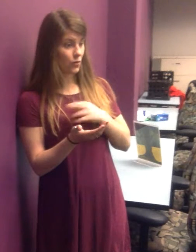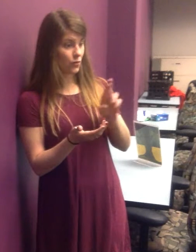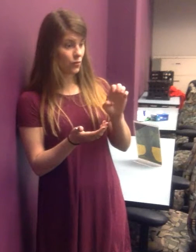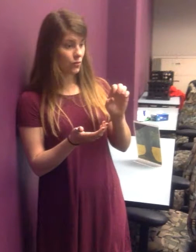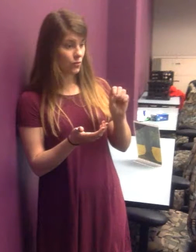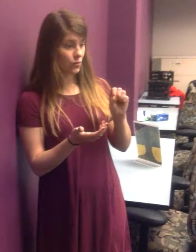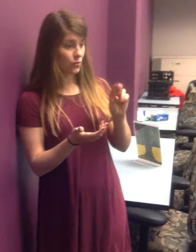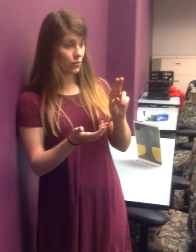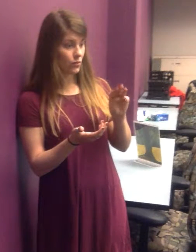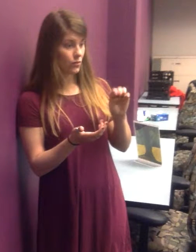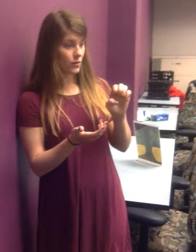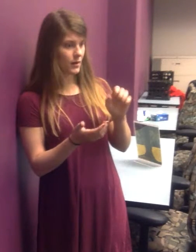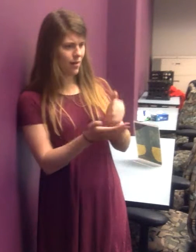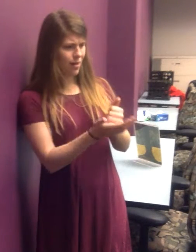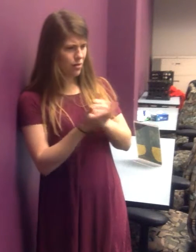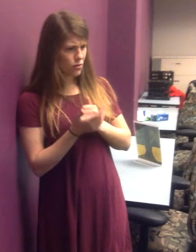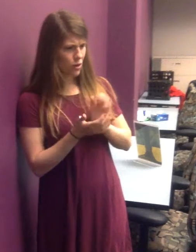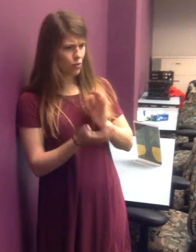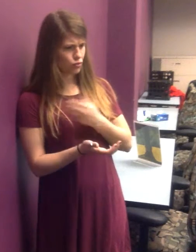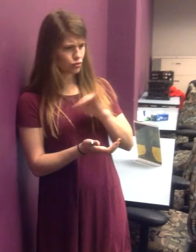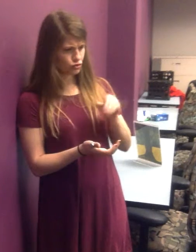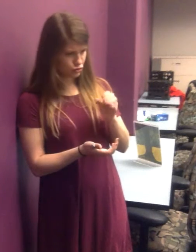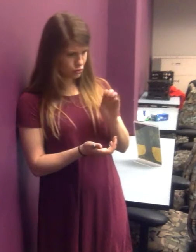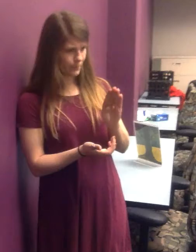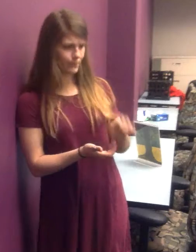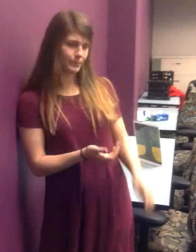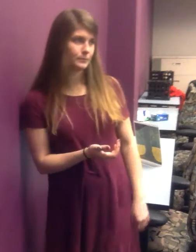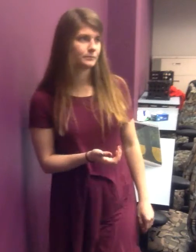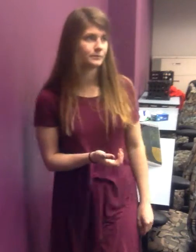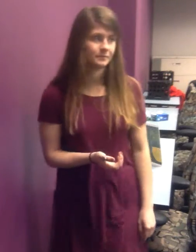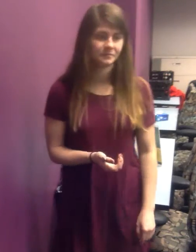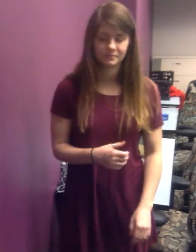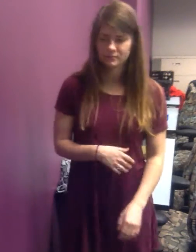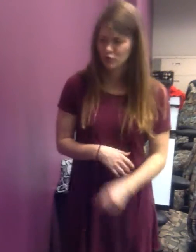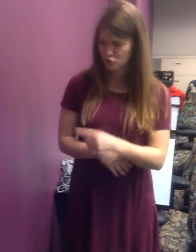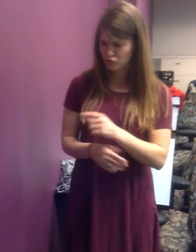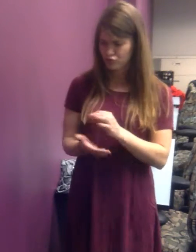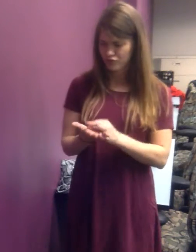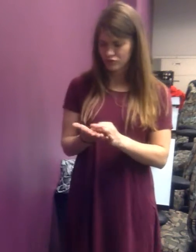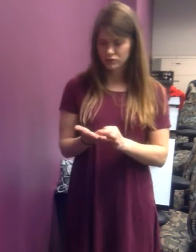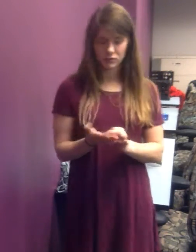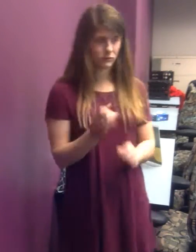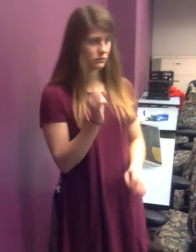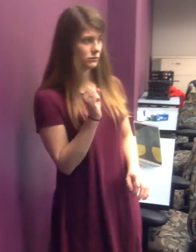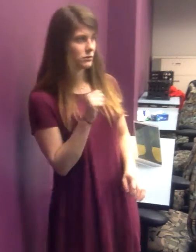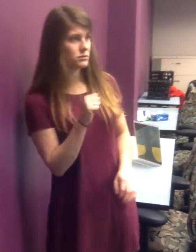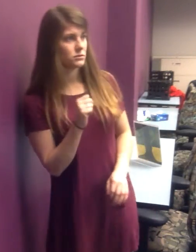job to do that. To write stuff? Yes. American Tradition Institute. Restoring science. Accountability. The